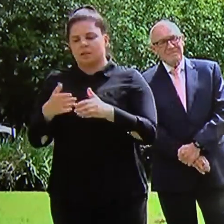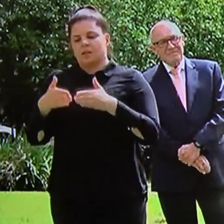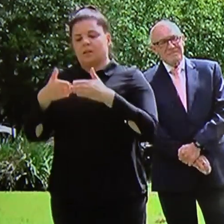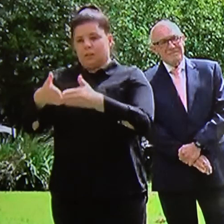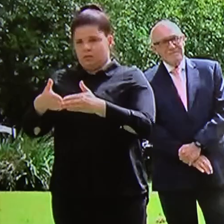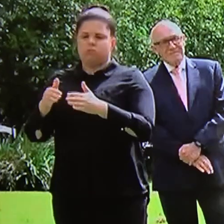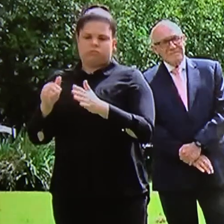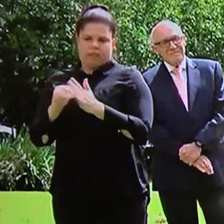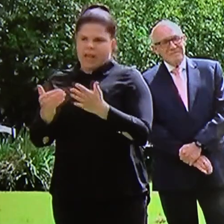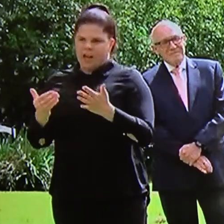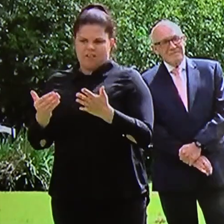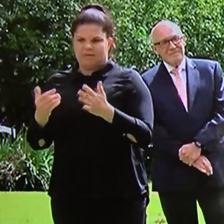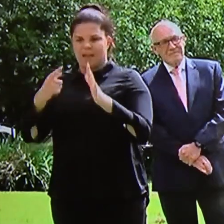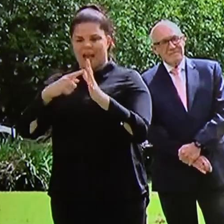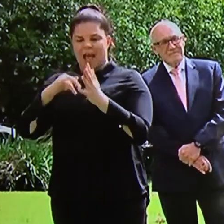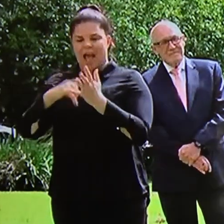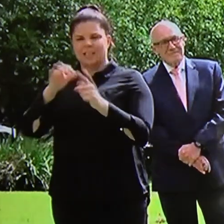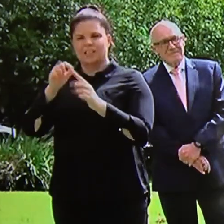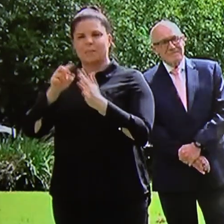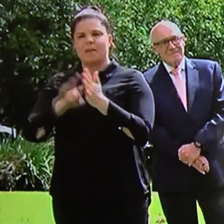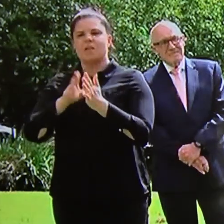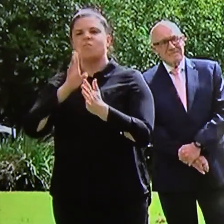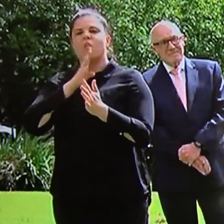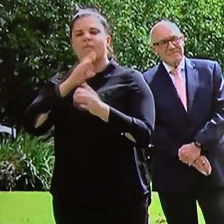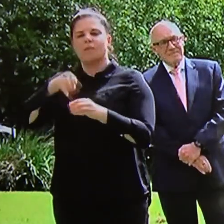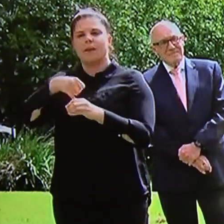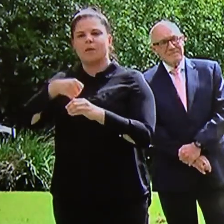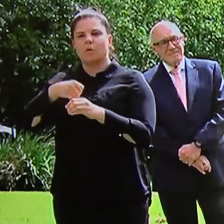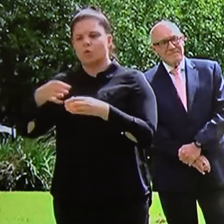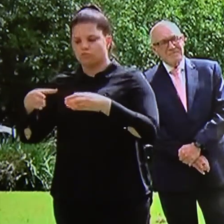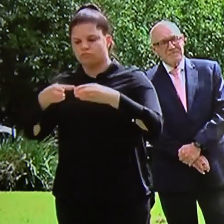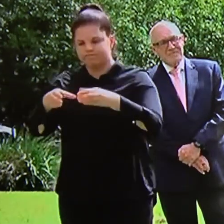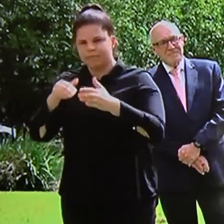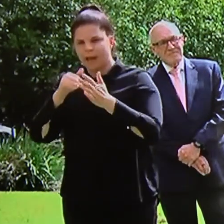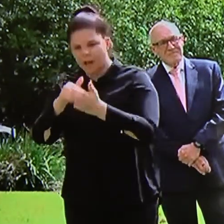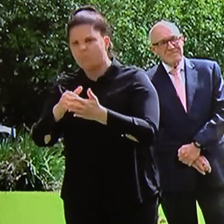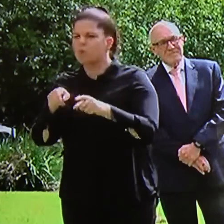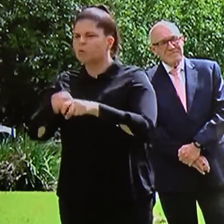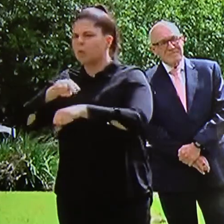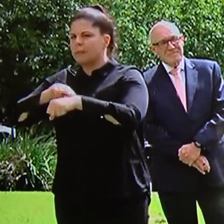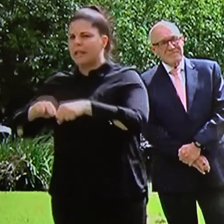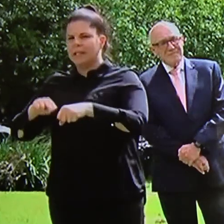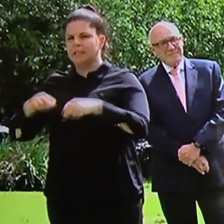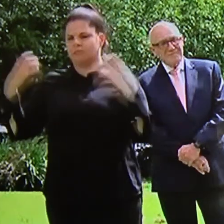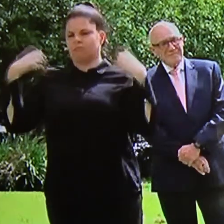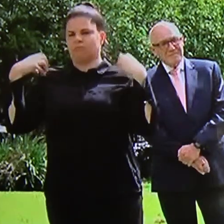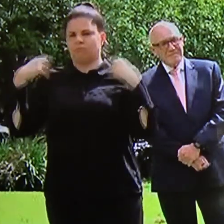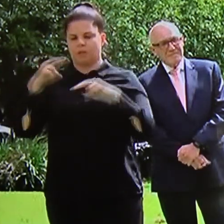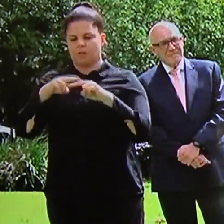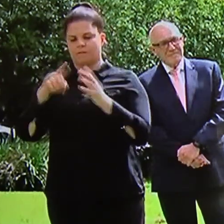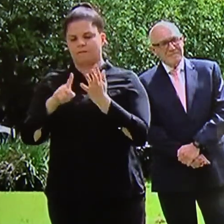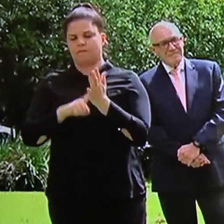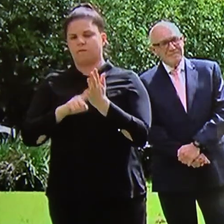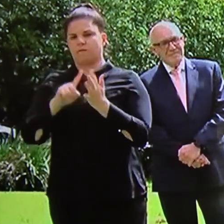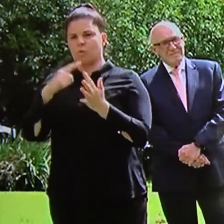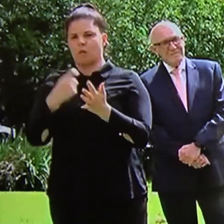being managed by Aspen Medical, but oversighted by the police, and particularly Commissioner Fuller in his capacity